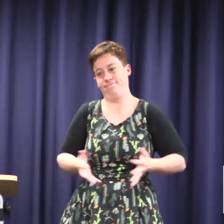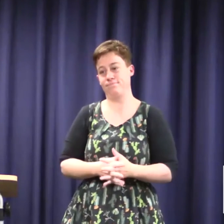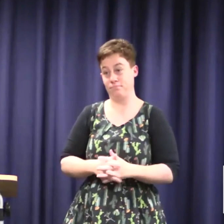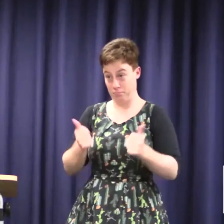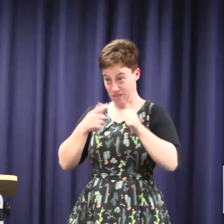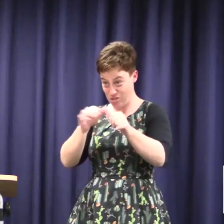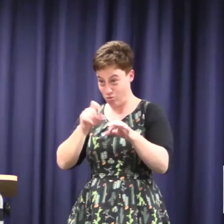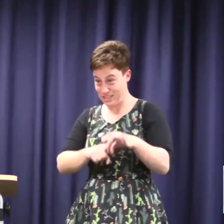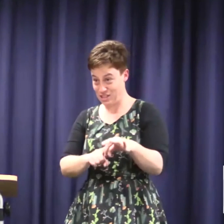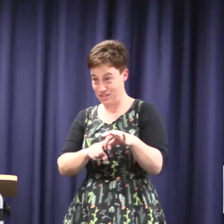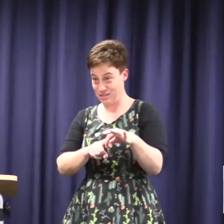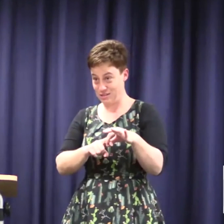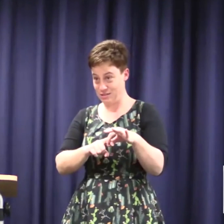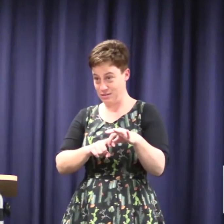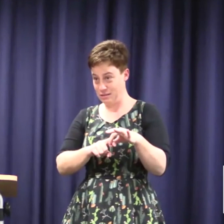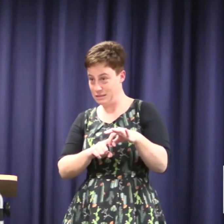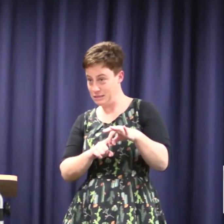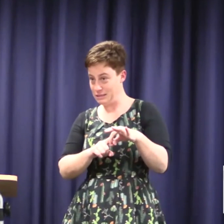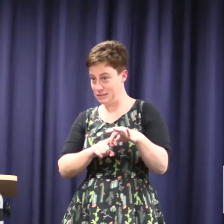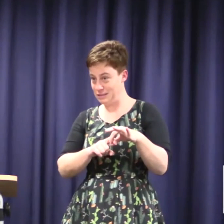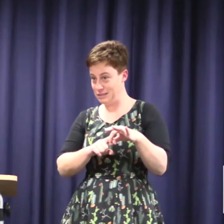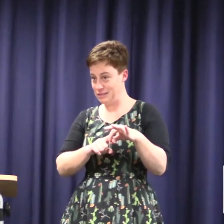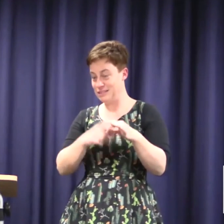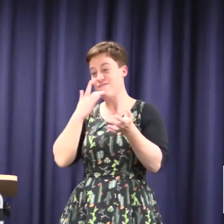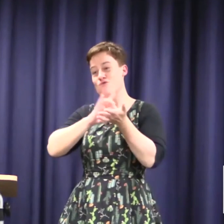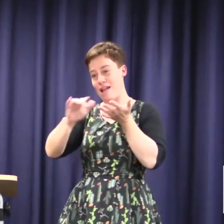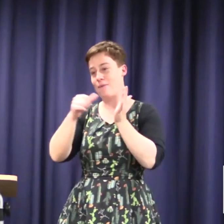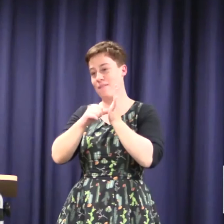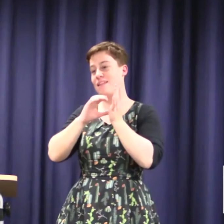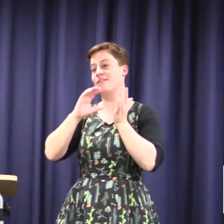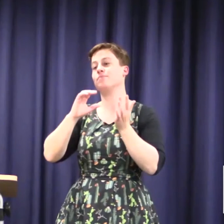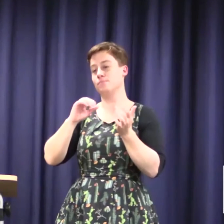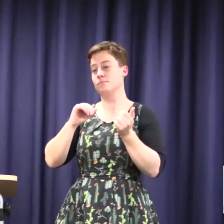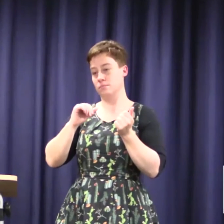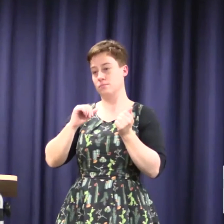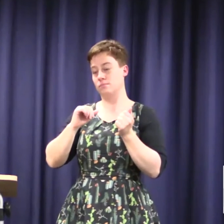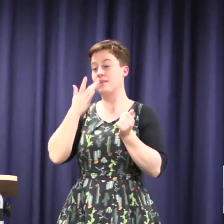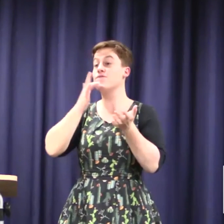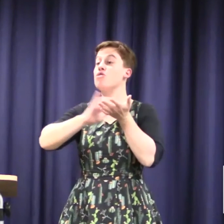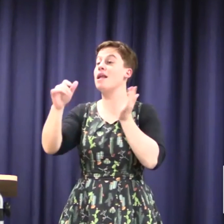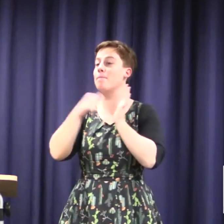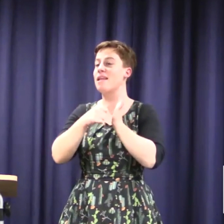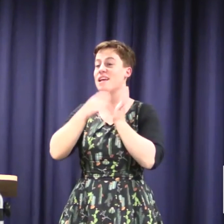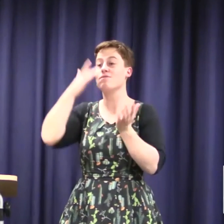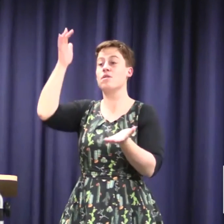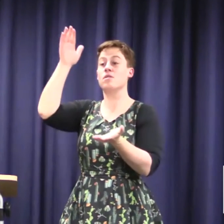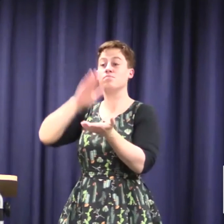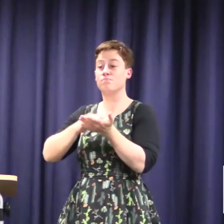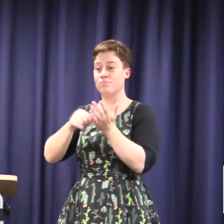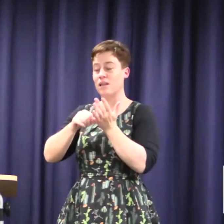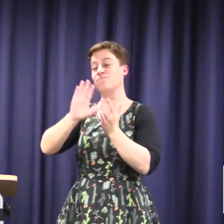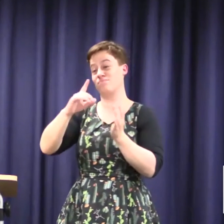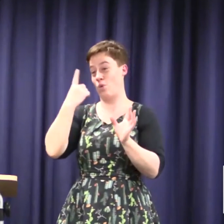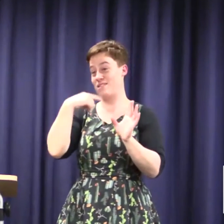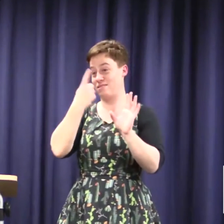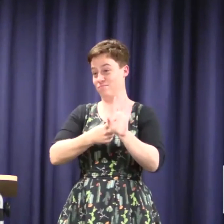services for that. However, if you've run out of money, though, that's a different situation. I'm not sure if I've answered your question, but if you are to run